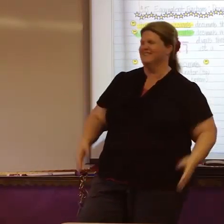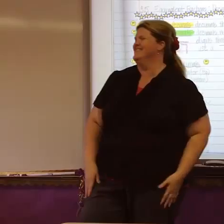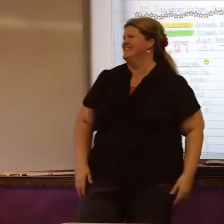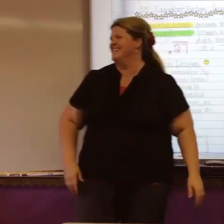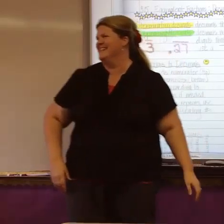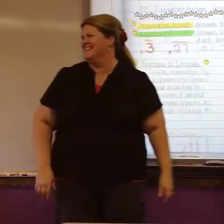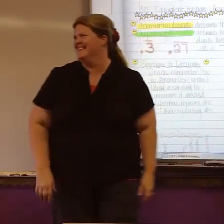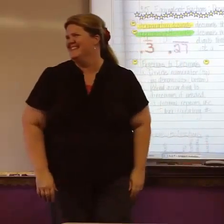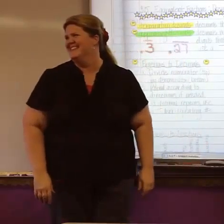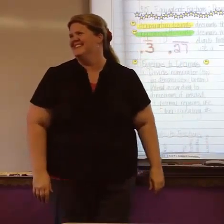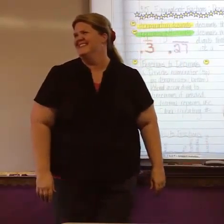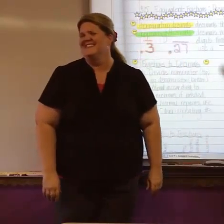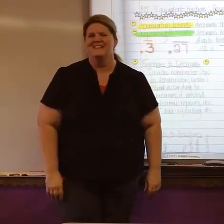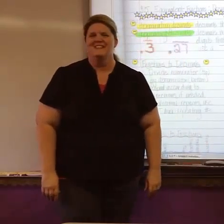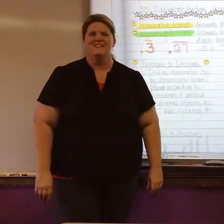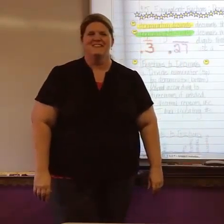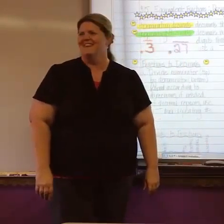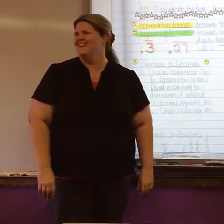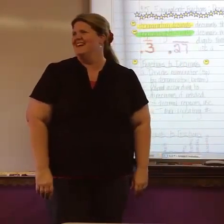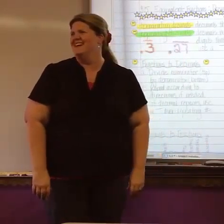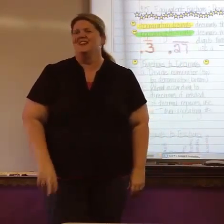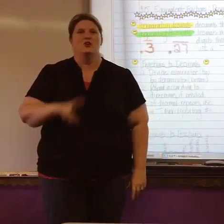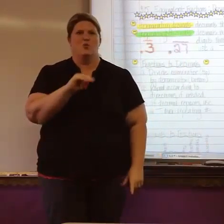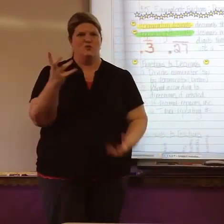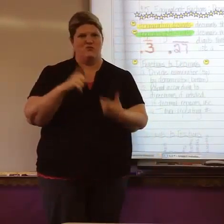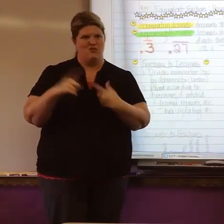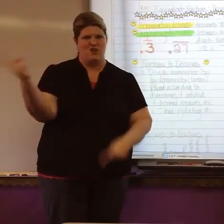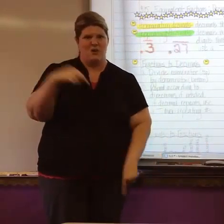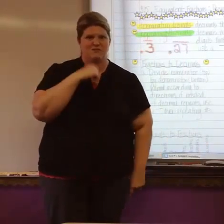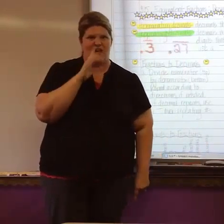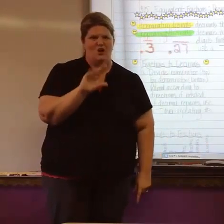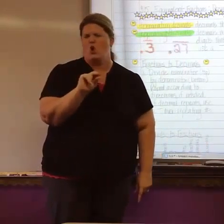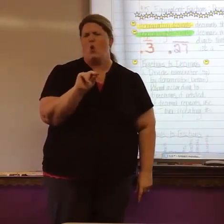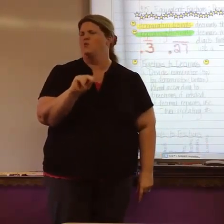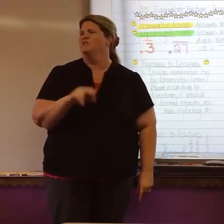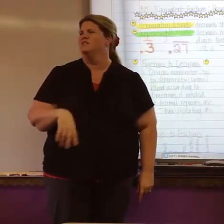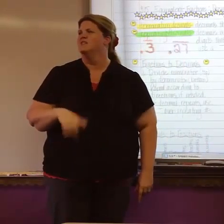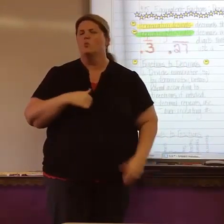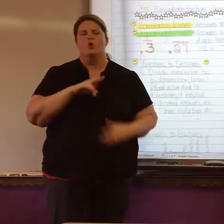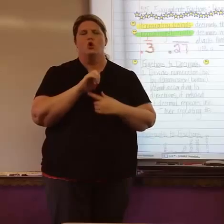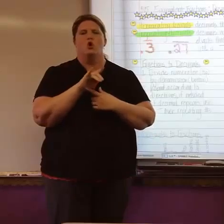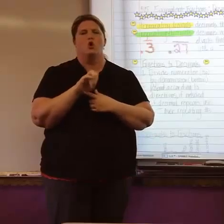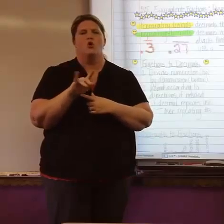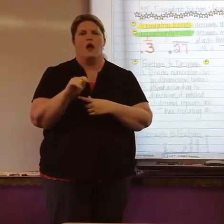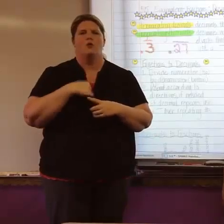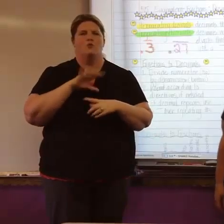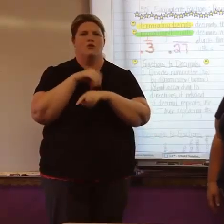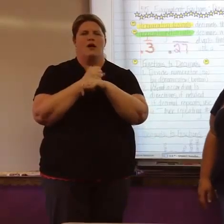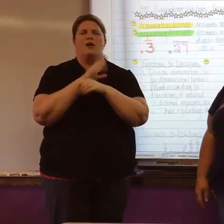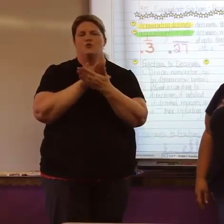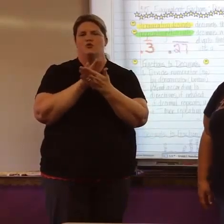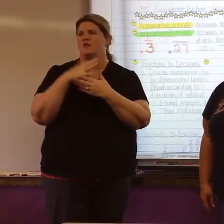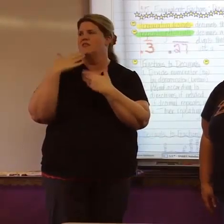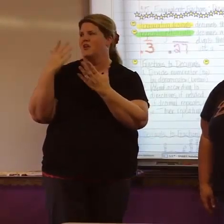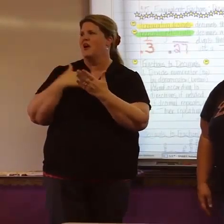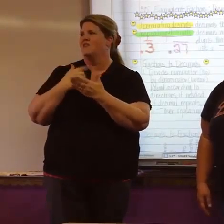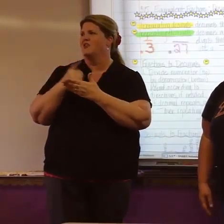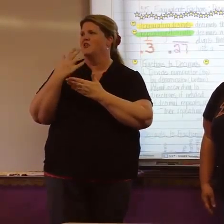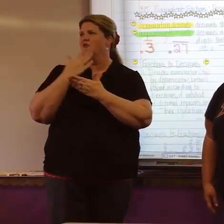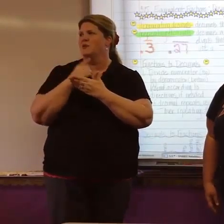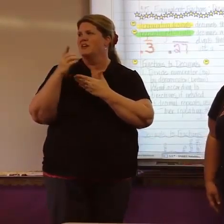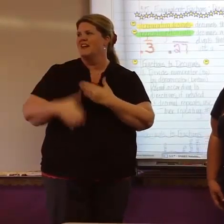here. Do you want to come say hi? So are you She's- going to go down? I will. Okay. I will. Thank you. Have a good I weekend. know, I